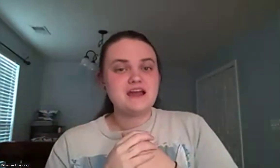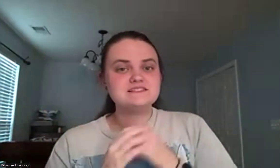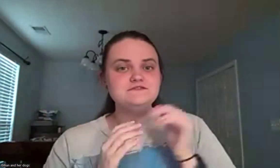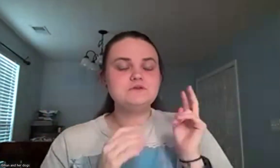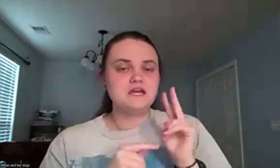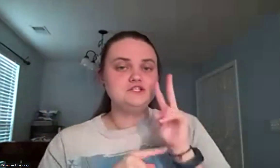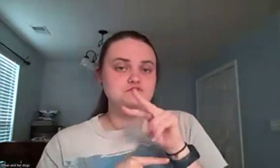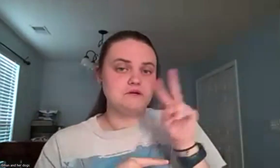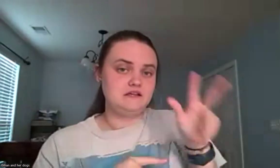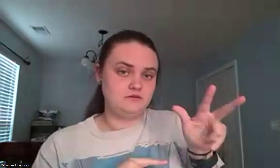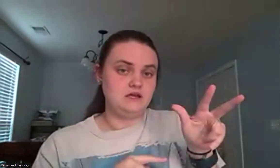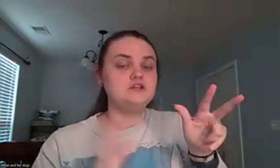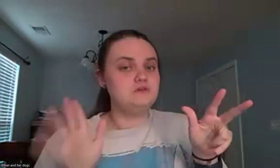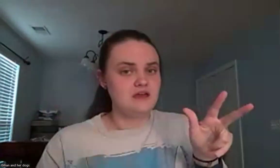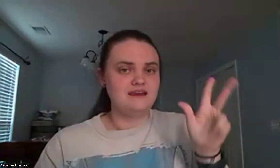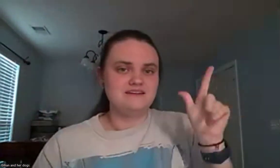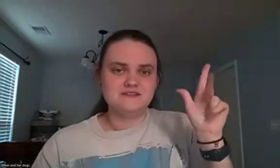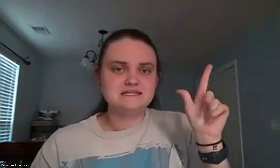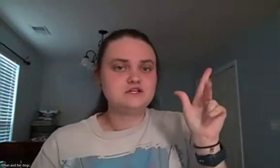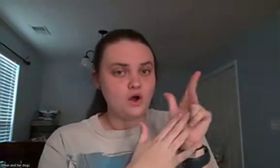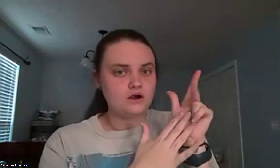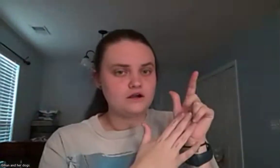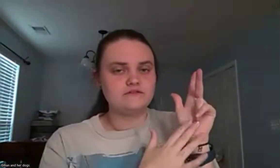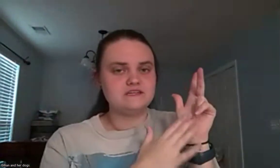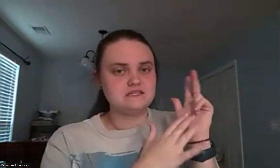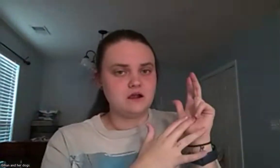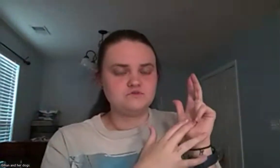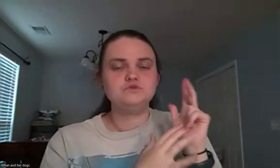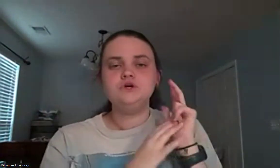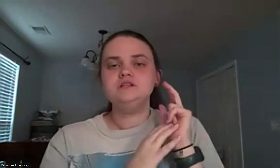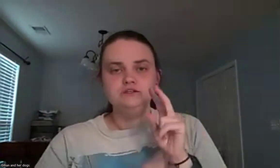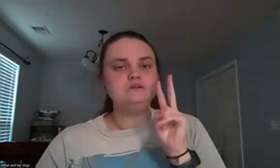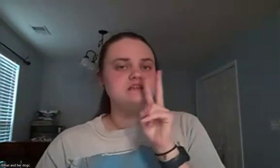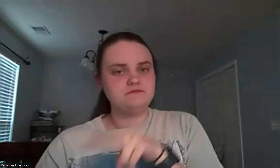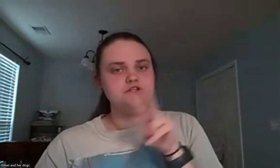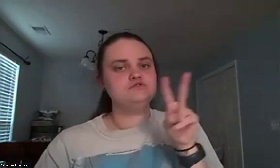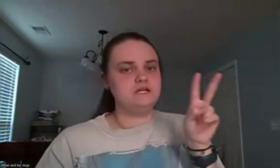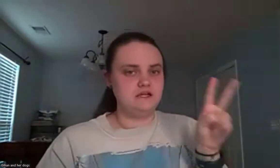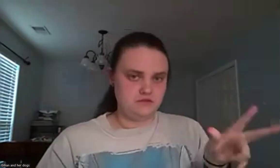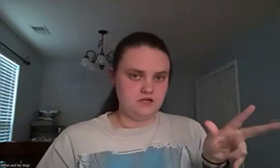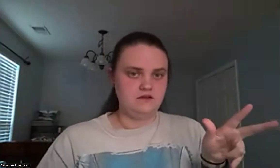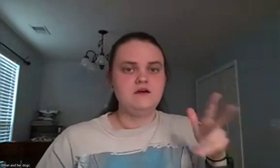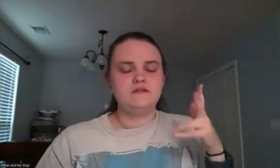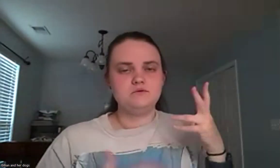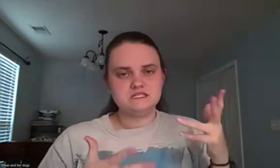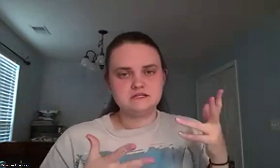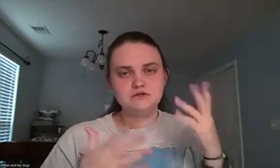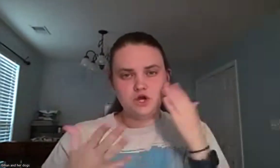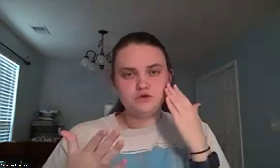if you can do 23. You can. If this is hard or this is uncomfortable, you can definitely do 23. They will still know you're talking